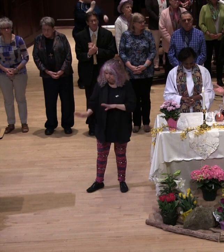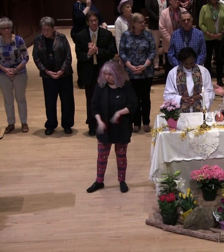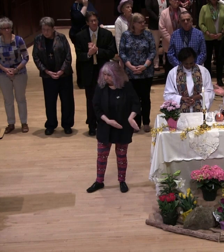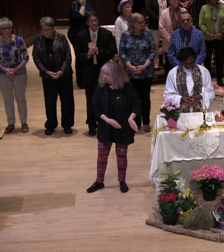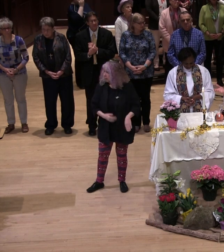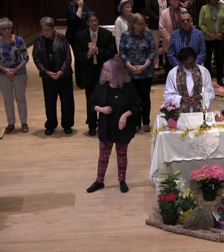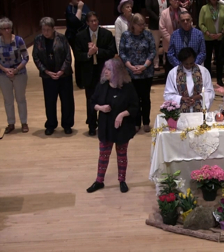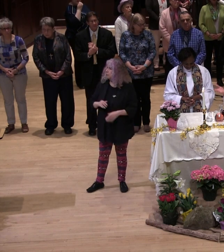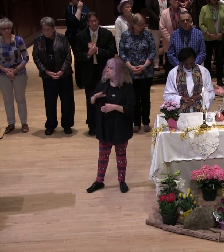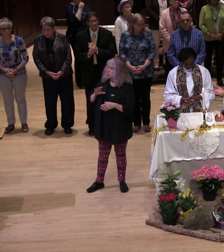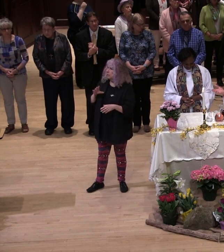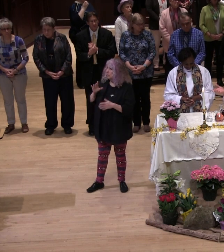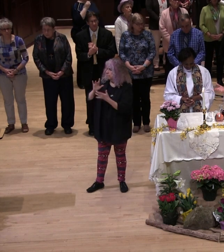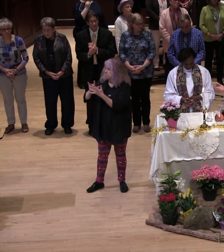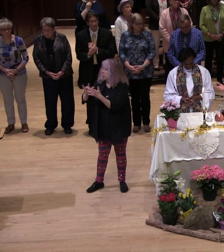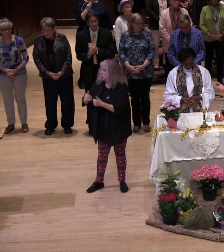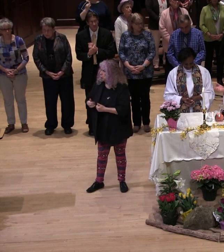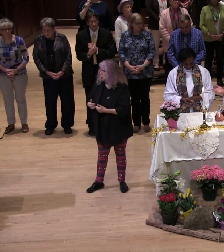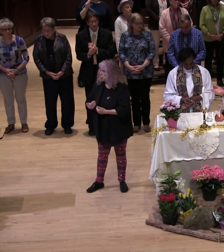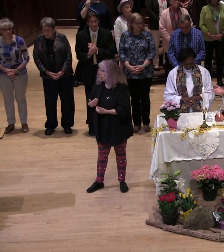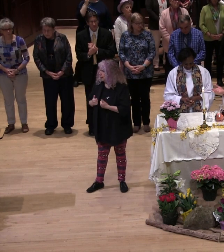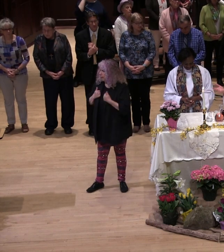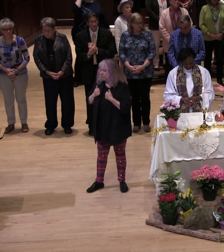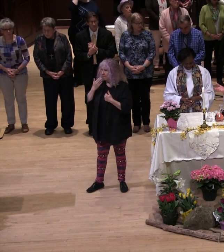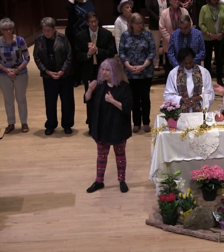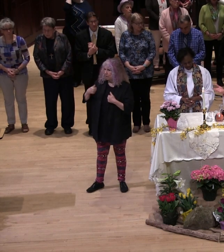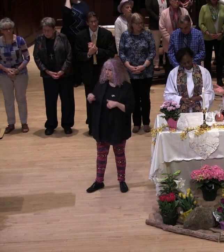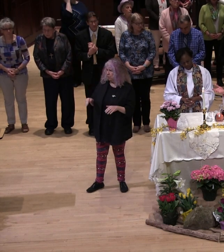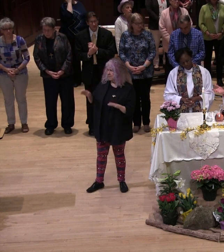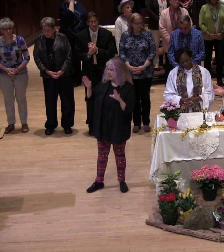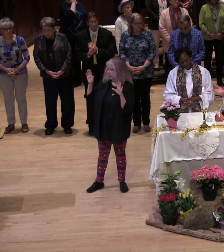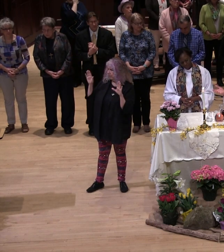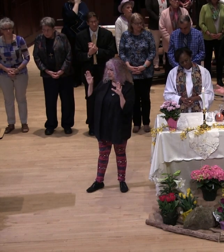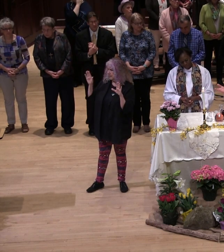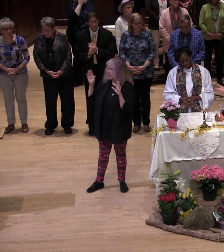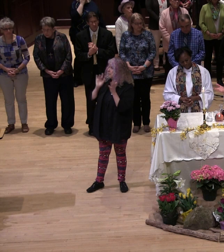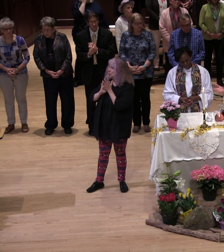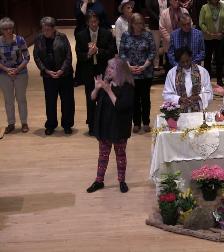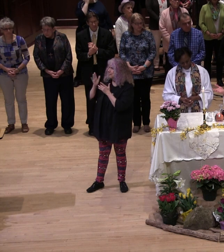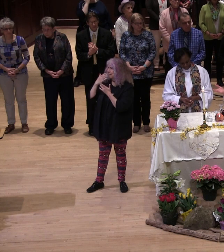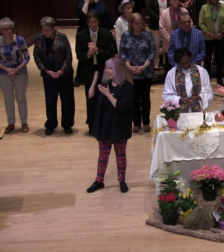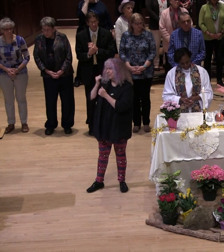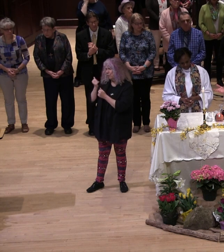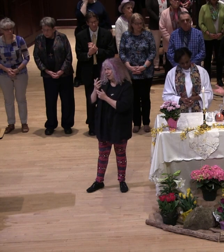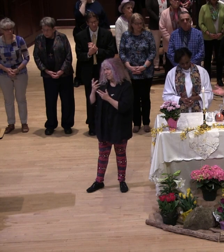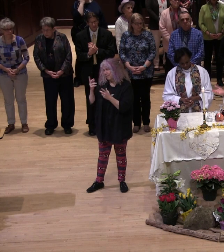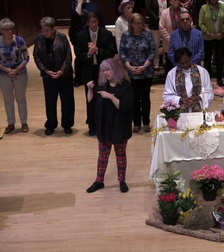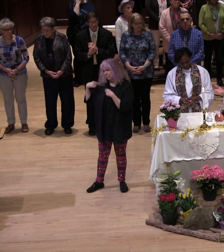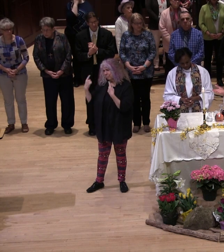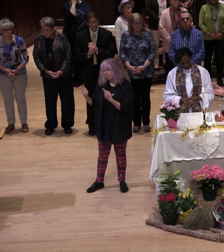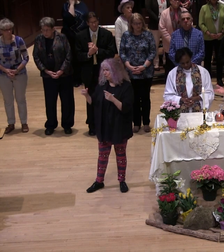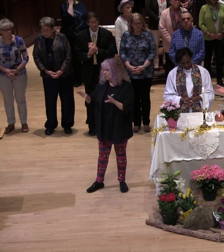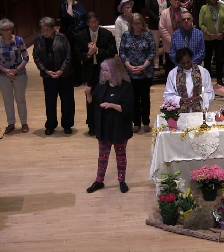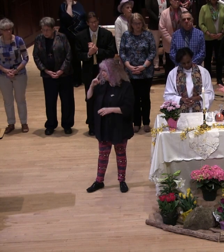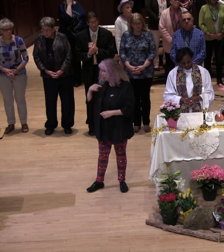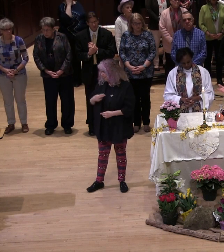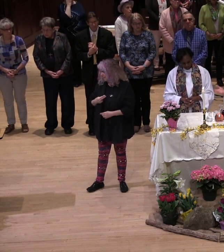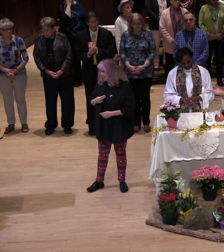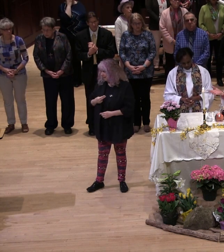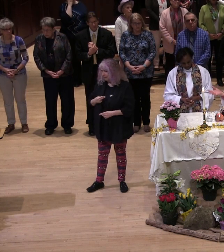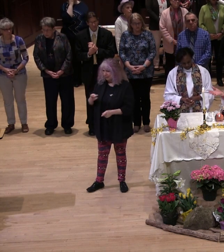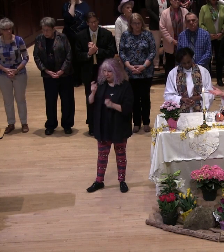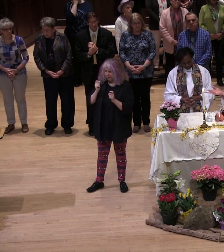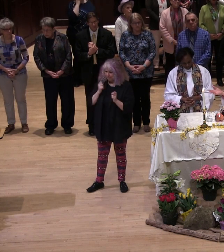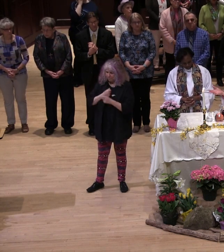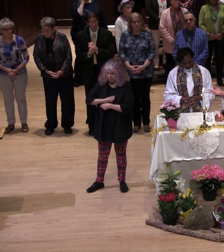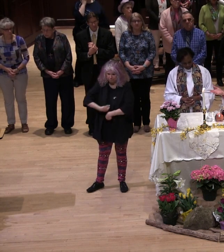and to reach out for a new life. Thank you for your sacrifice. Jesus, thank you for everything that you've done for us, for giving